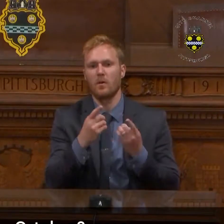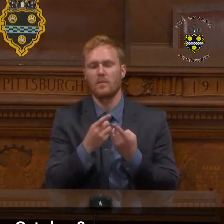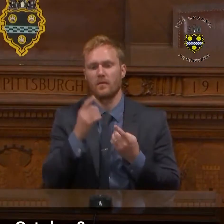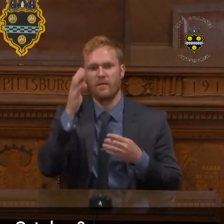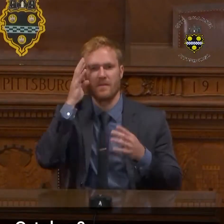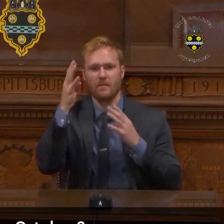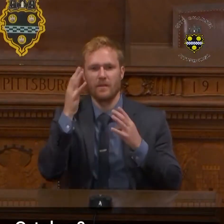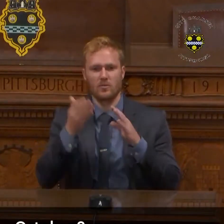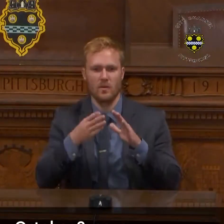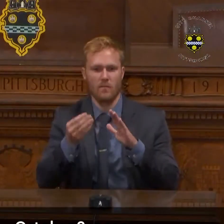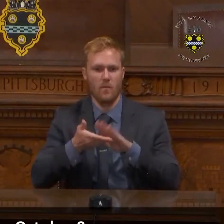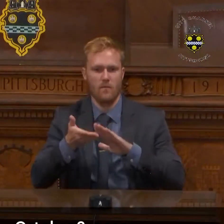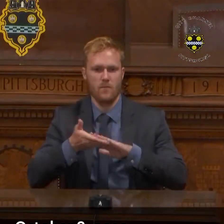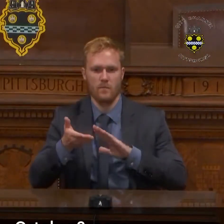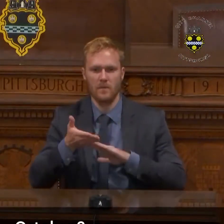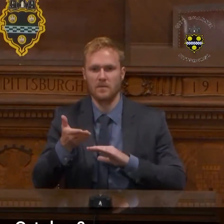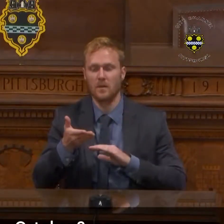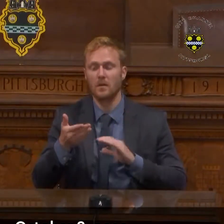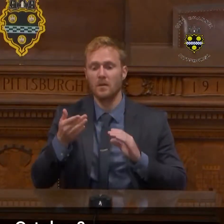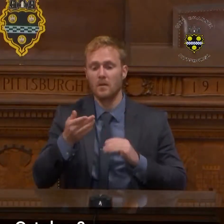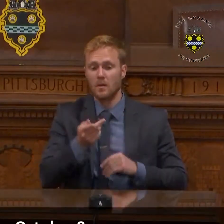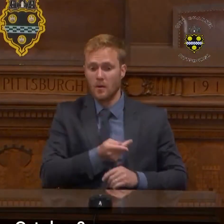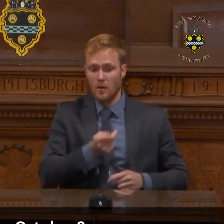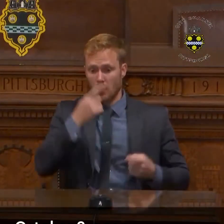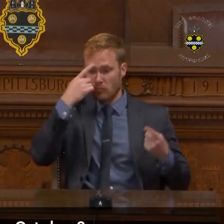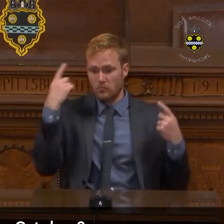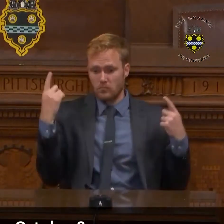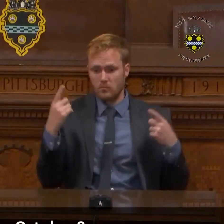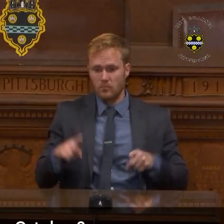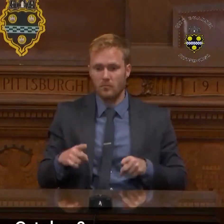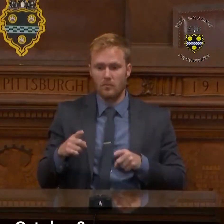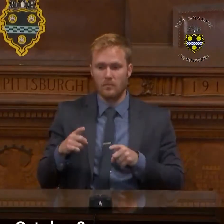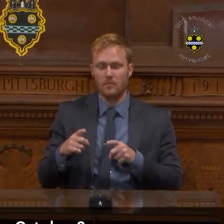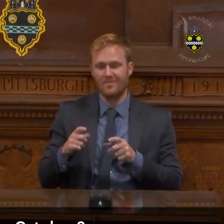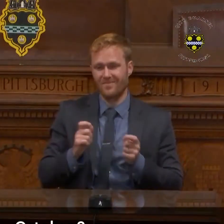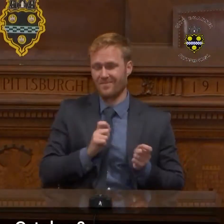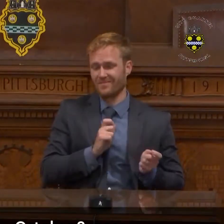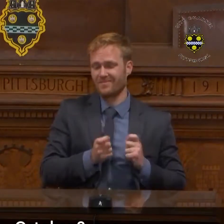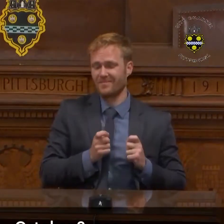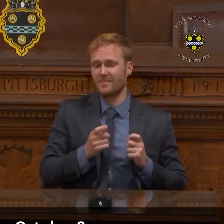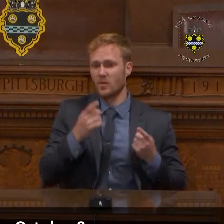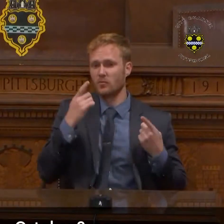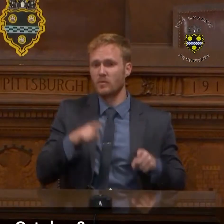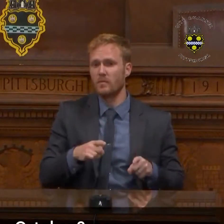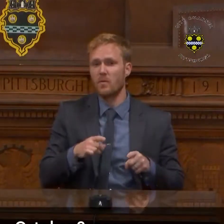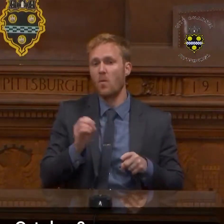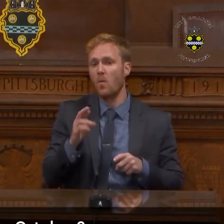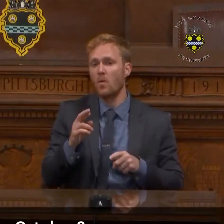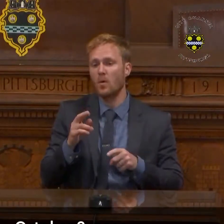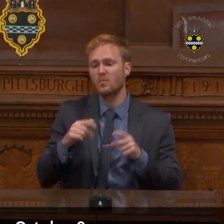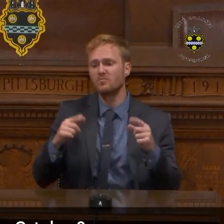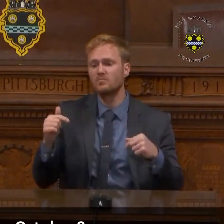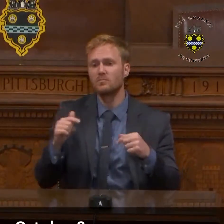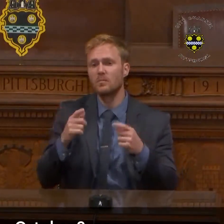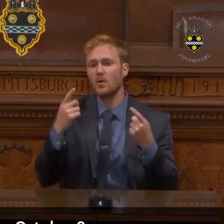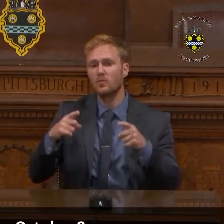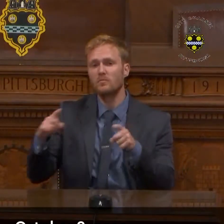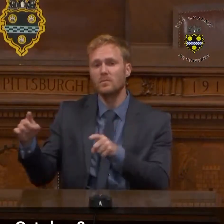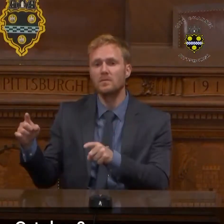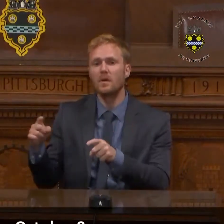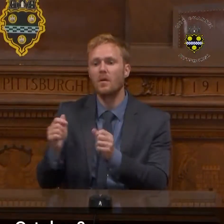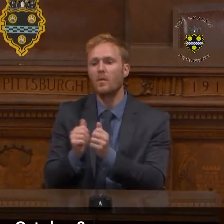and Performance to enter into an amended agreement or agreements with Cartograph Systems,